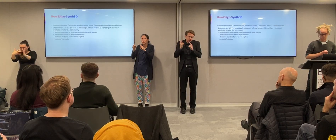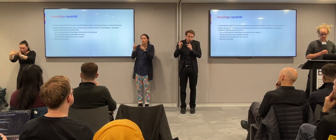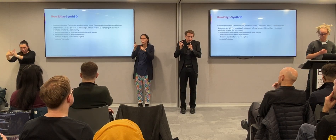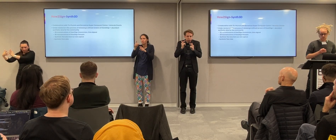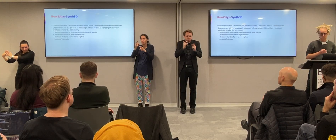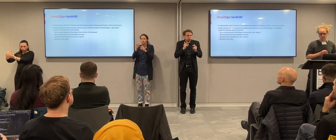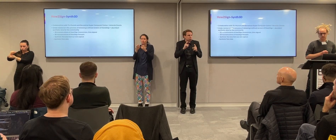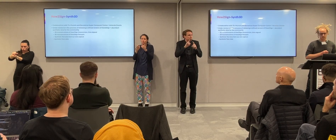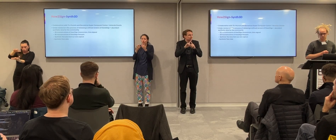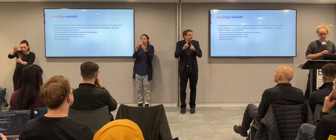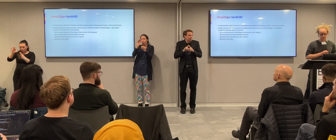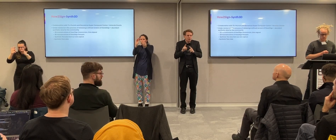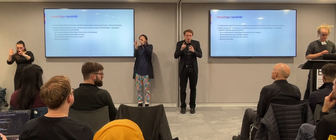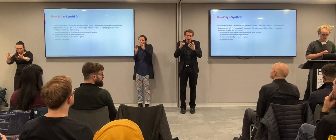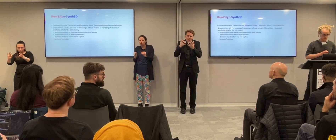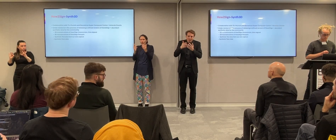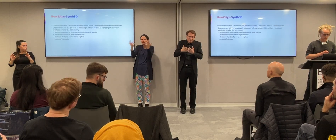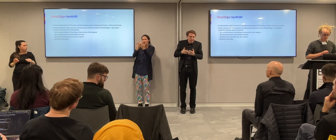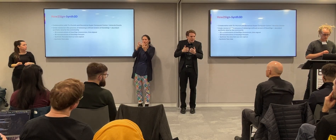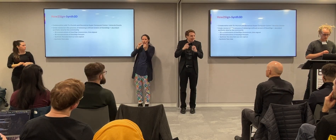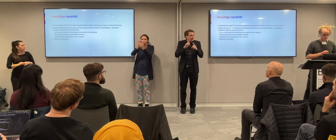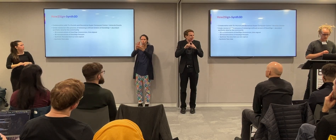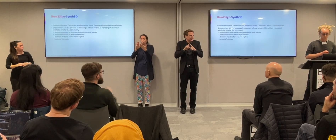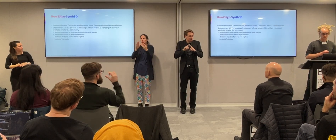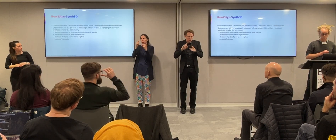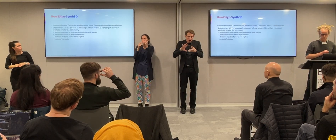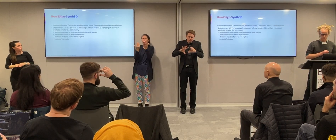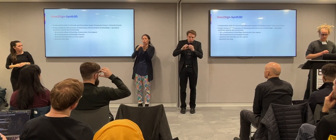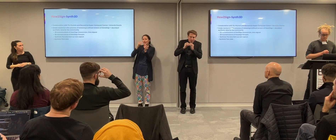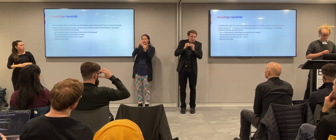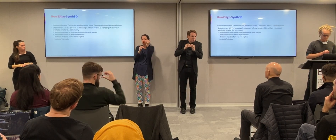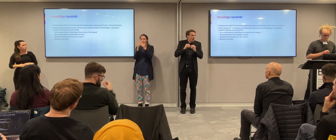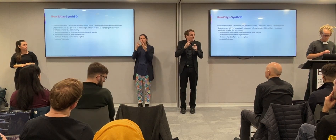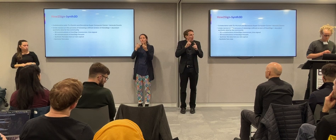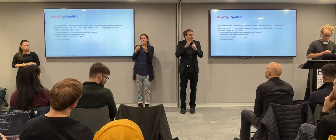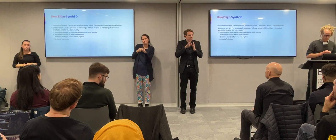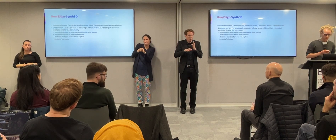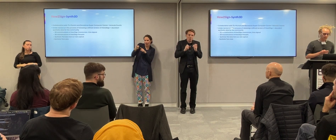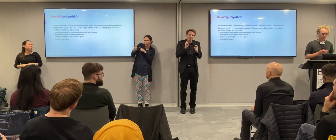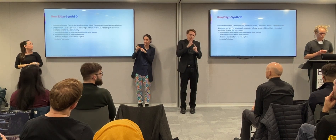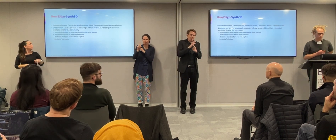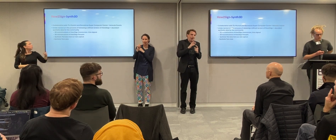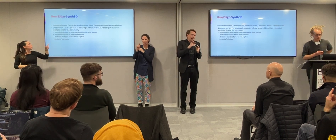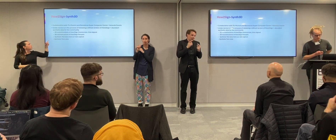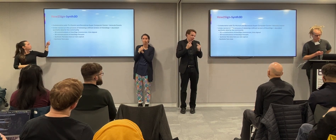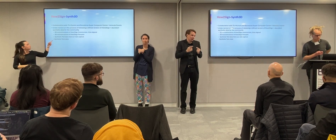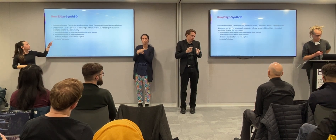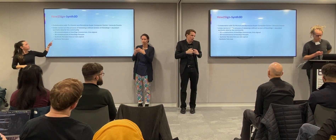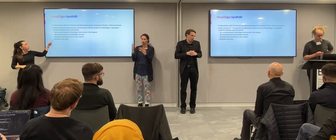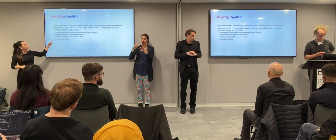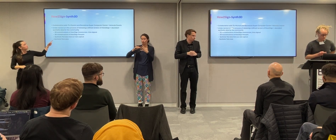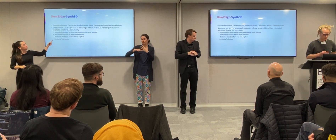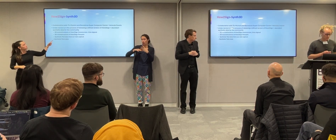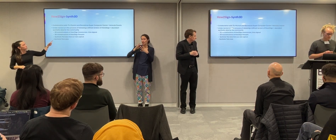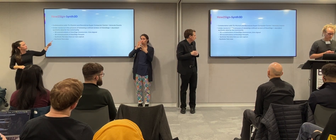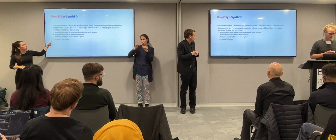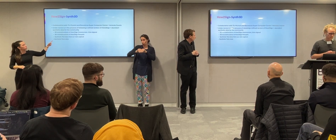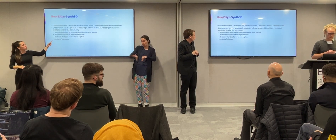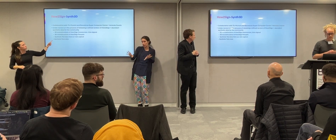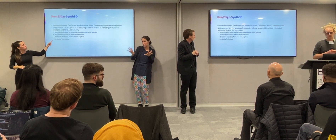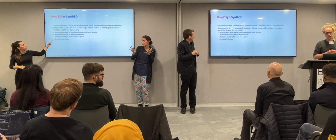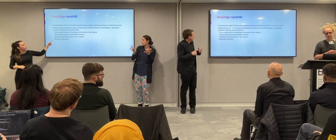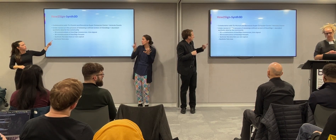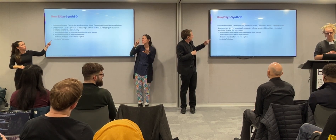rendering or fitting approaches on out-of-domain data. And finally, we're releasing